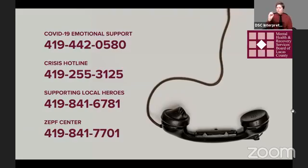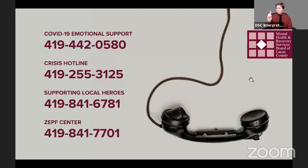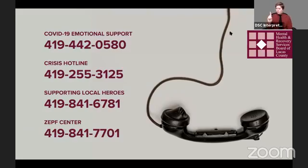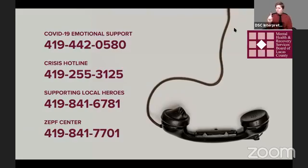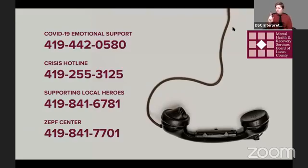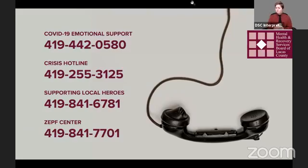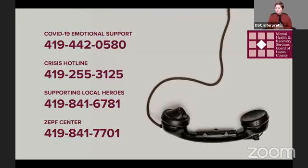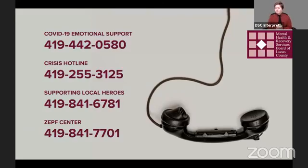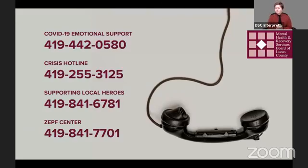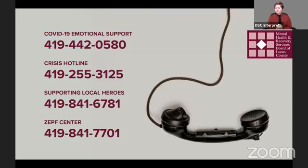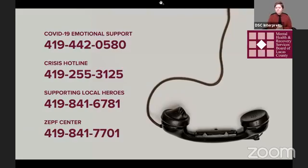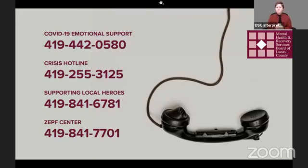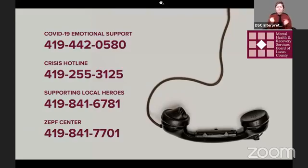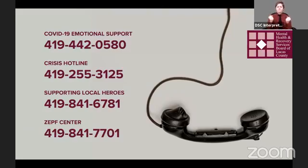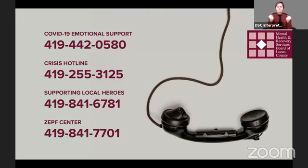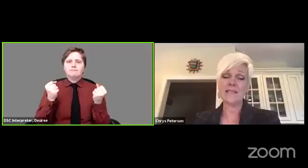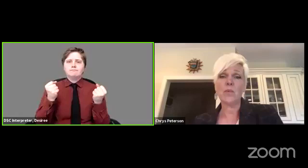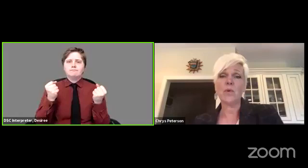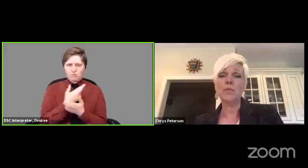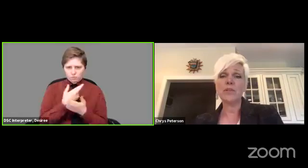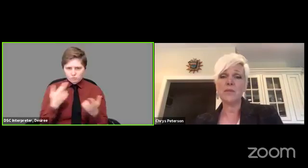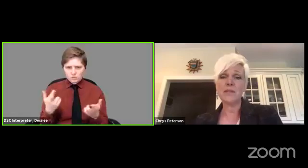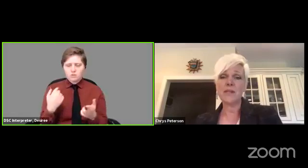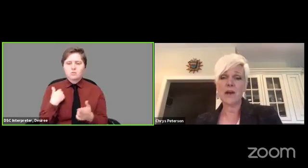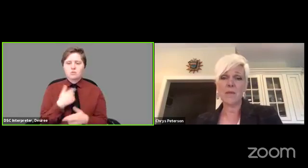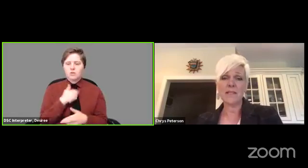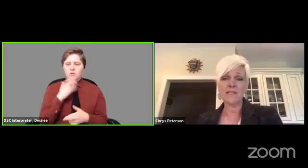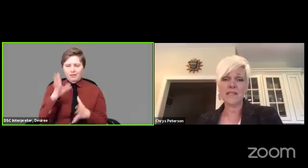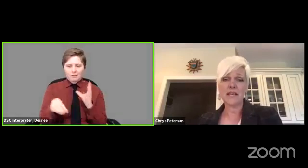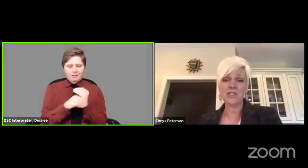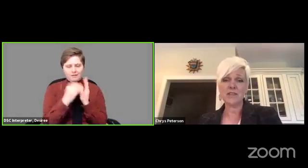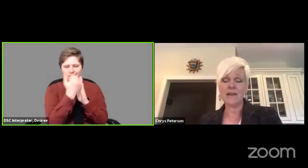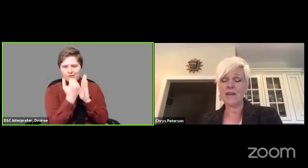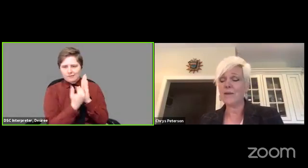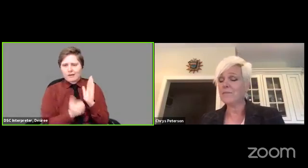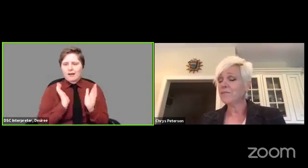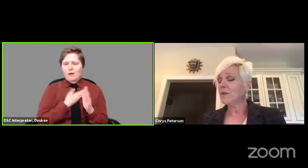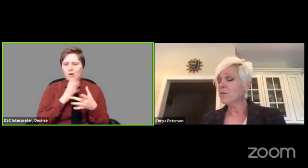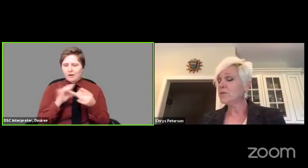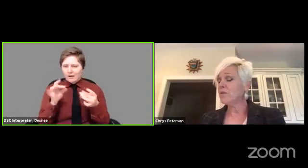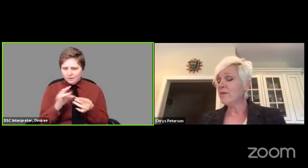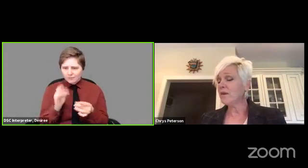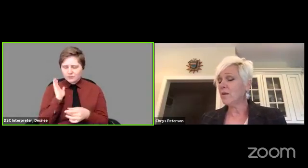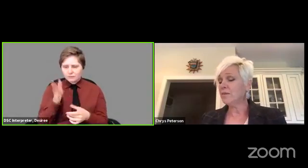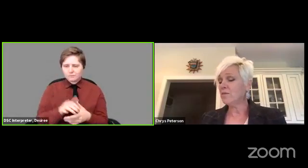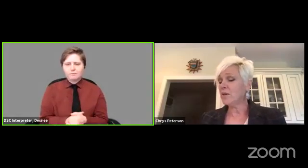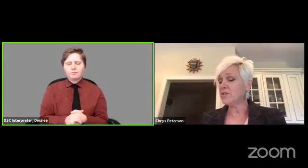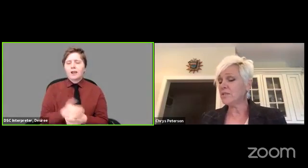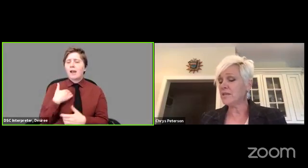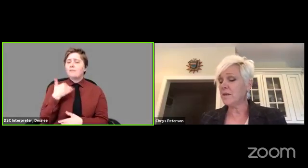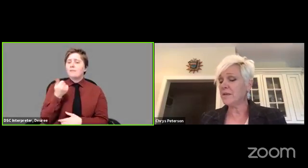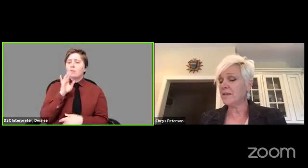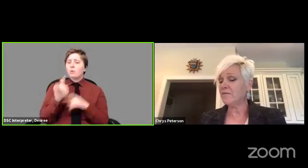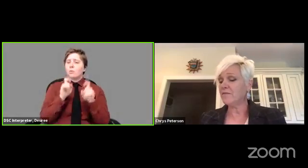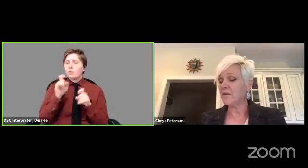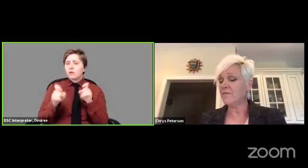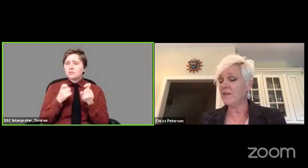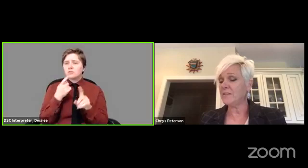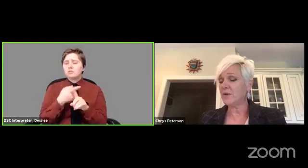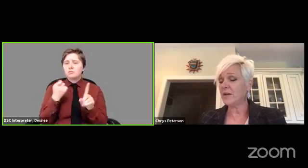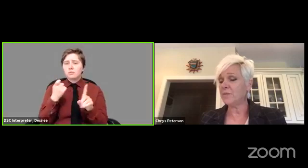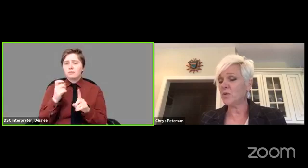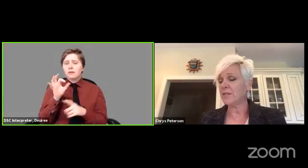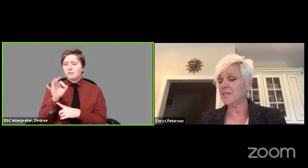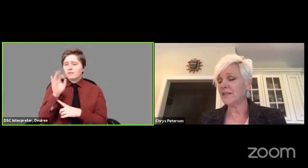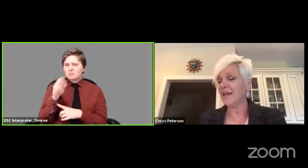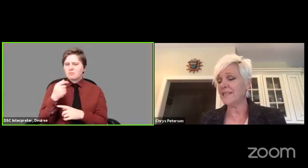419-841-7701. So a lot of resources. We will put them in the comments section there. We do have a couple of questions coming in from